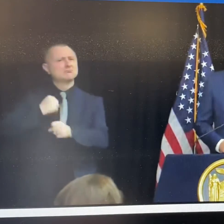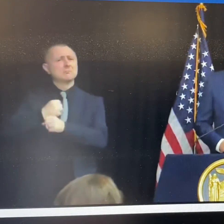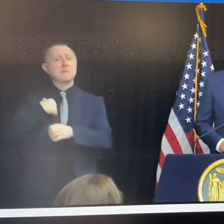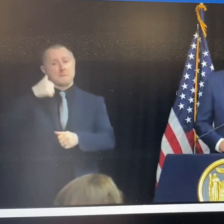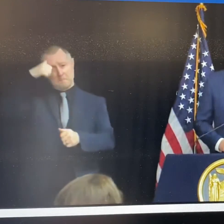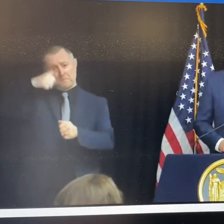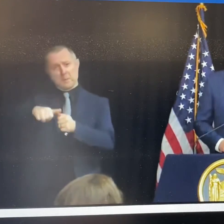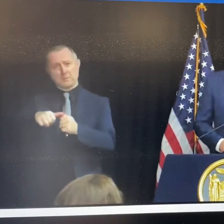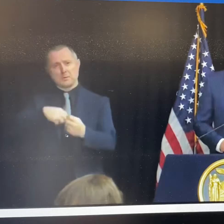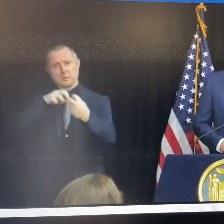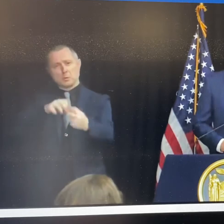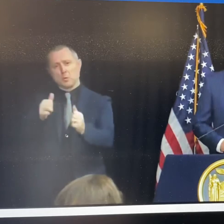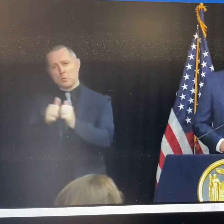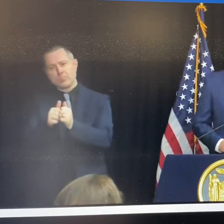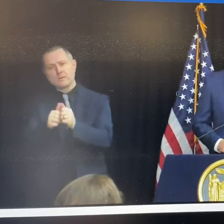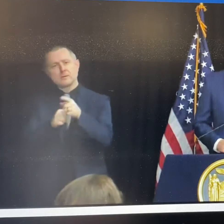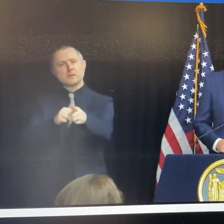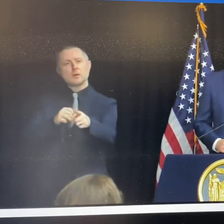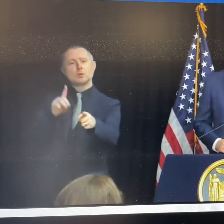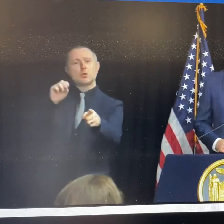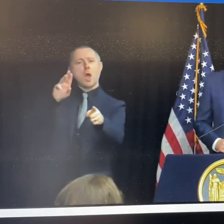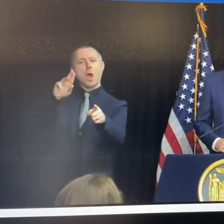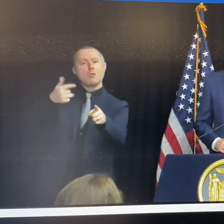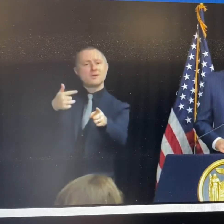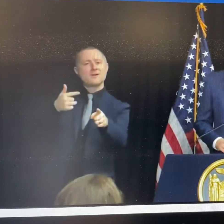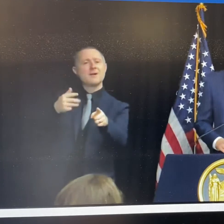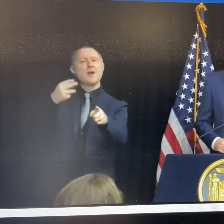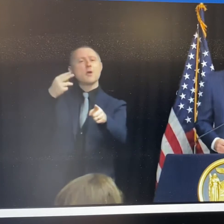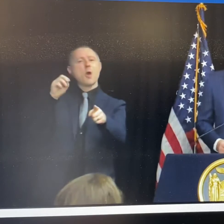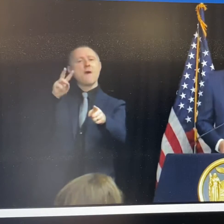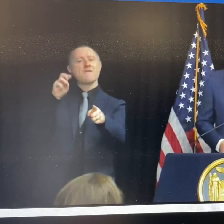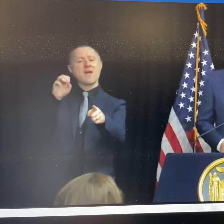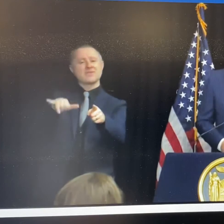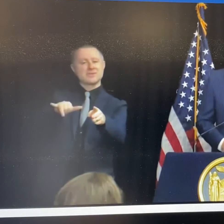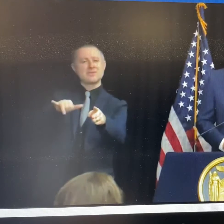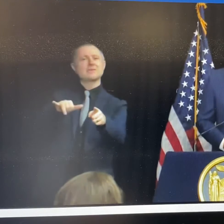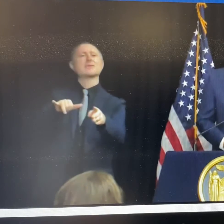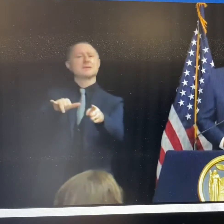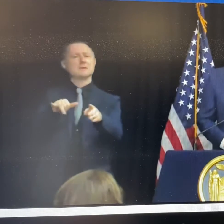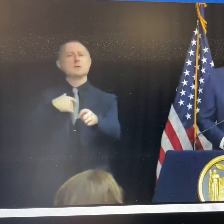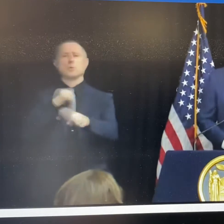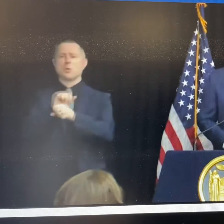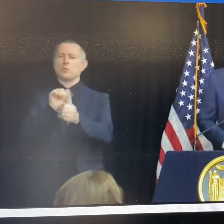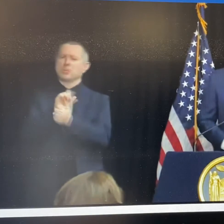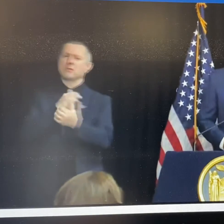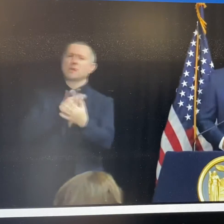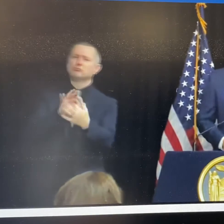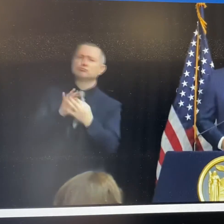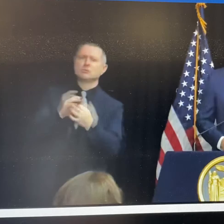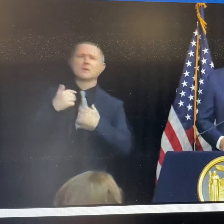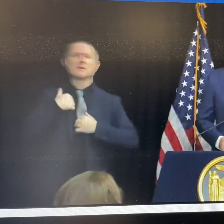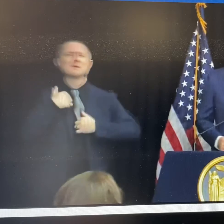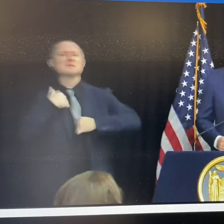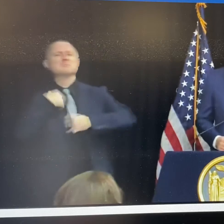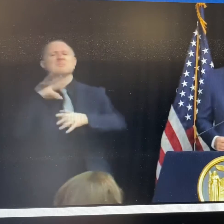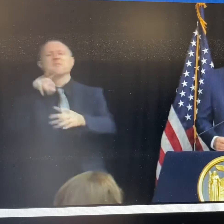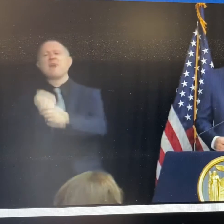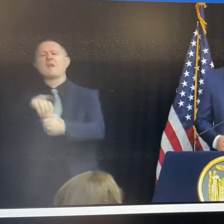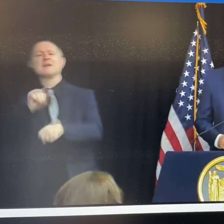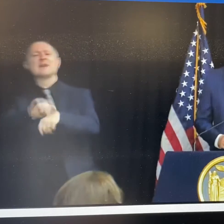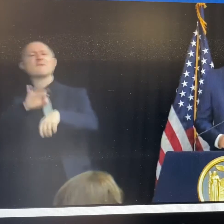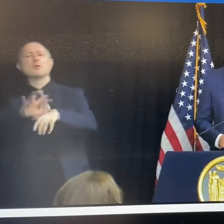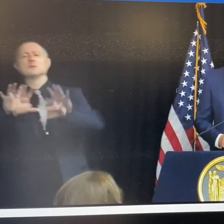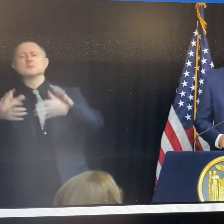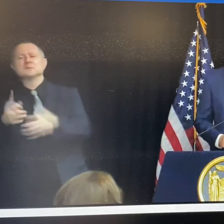when I took on the task force for people with disabilities in the assembly and learning about this issue. Many of you have been at this